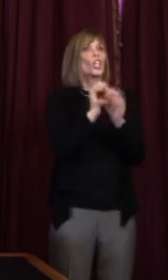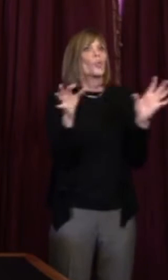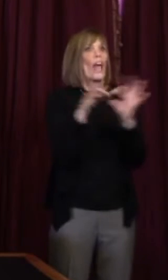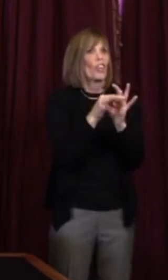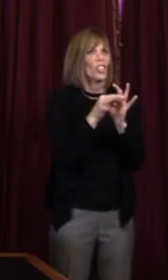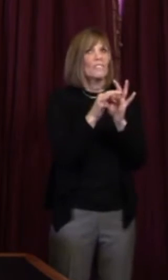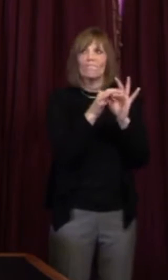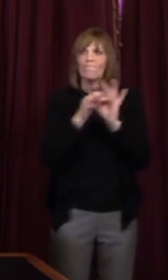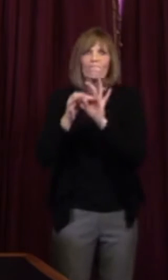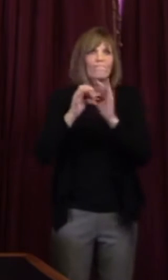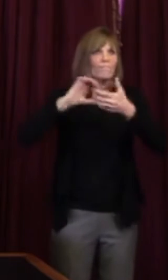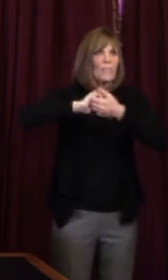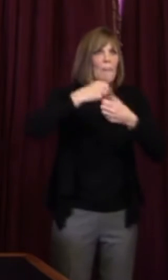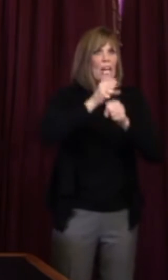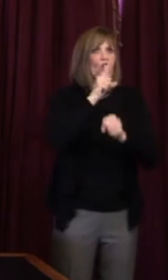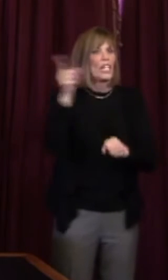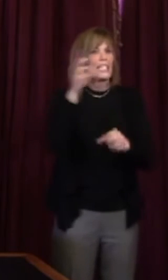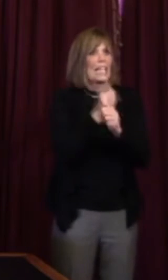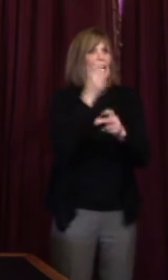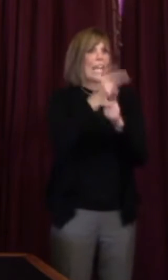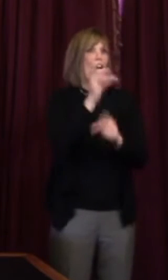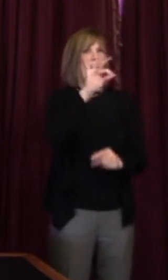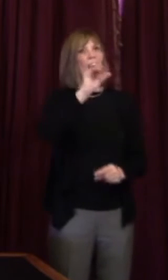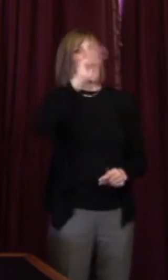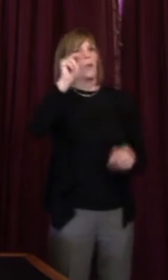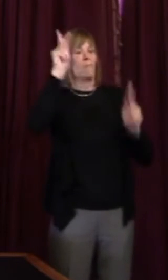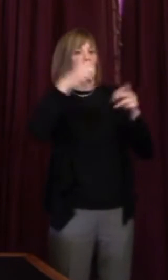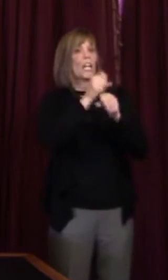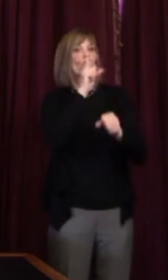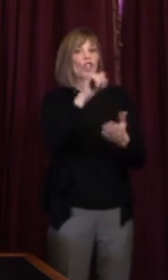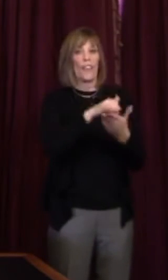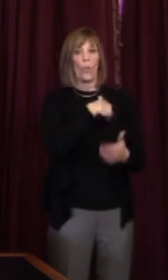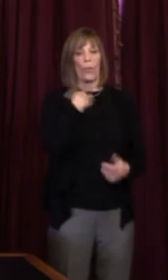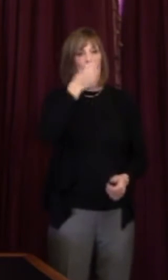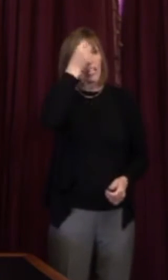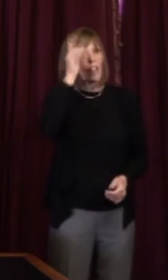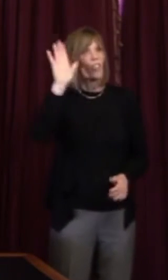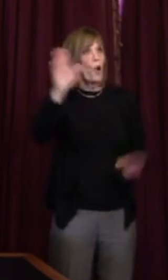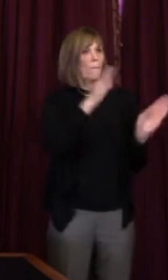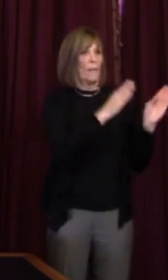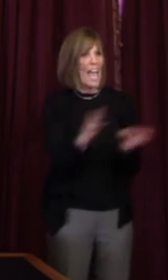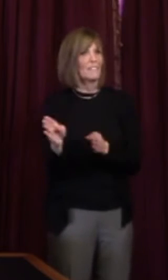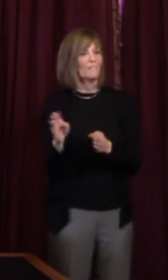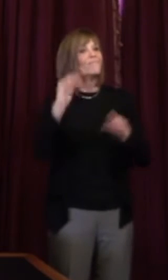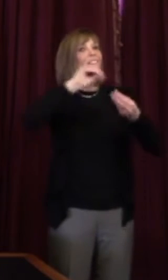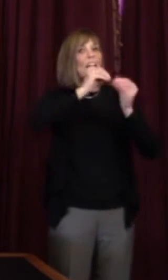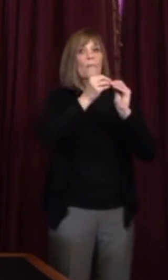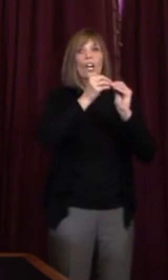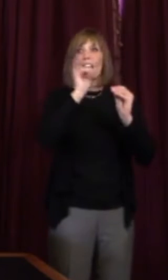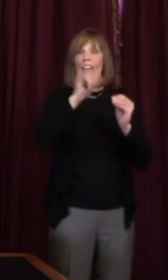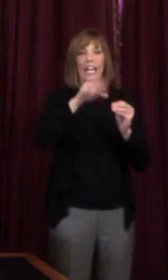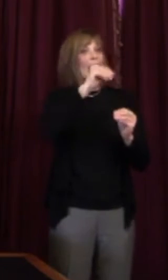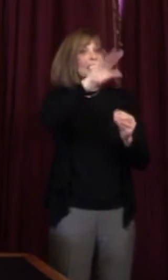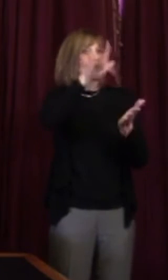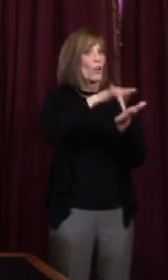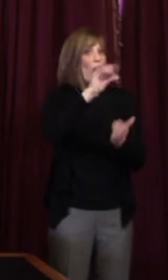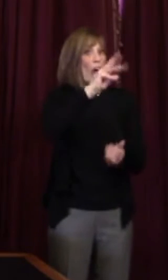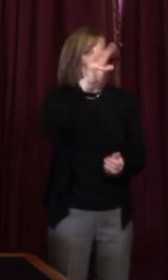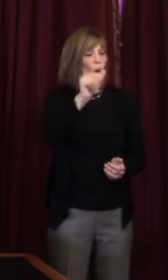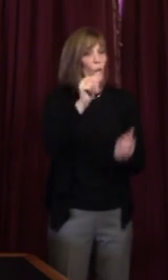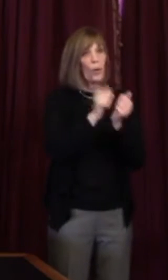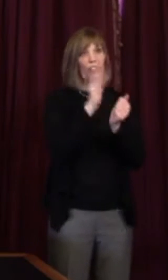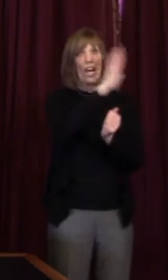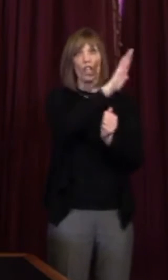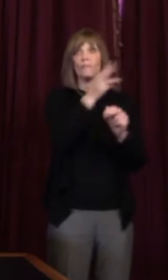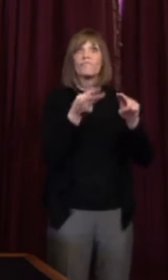make sure that they're taking care of Iowans, to making sure that we understand their surge plans, the number of beds. In fact, in central Iowa, with their